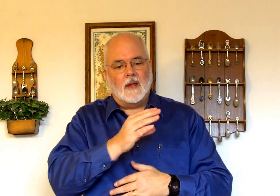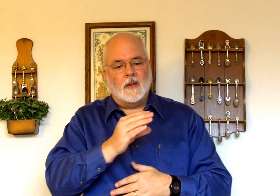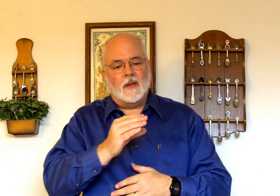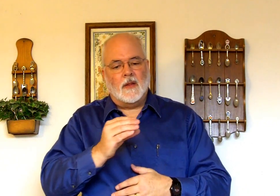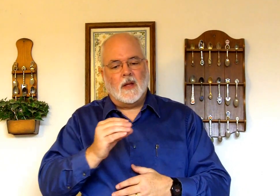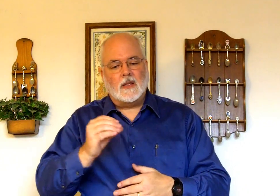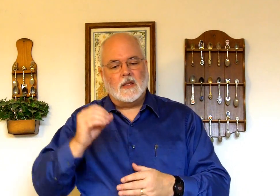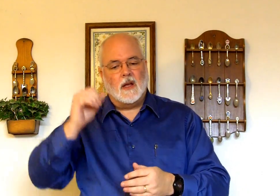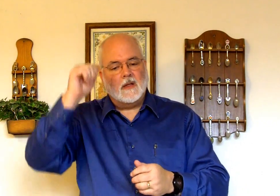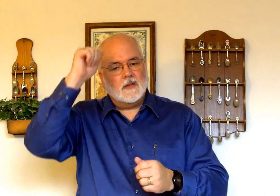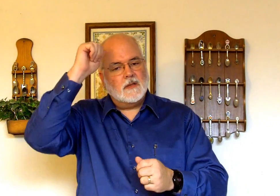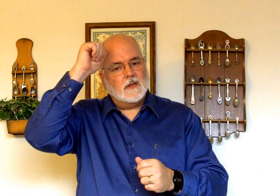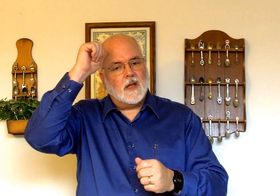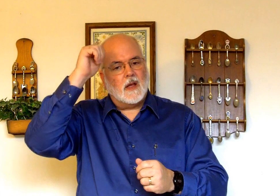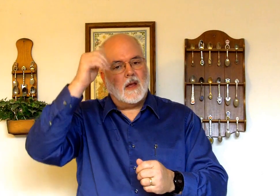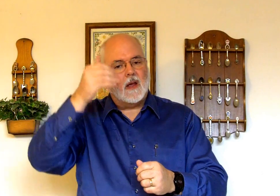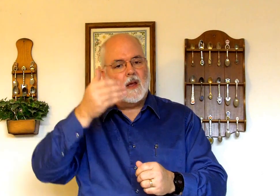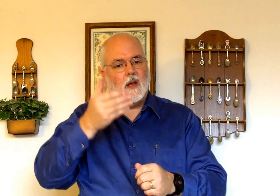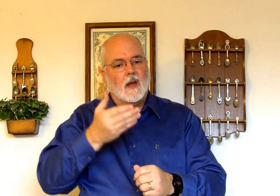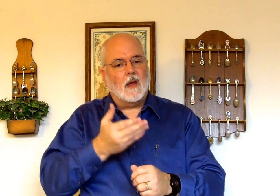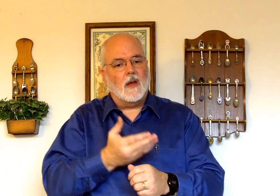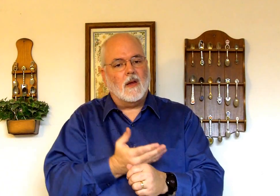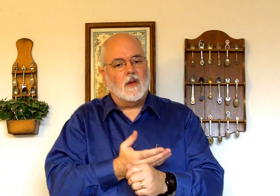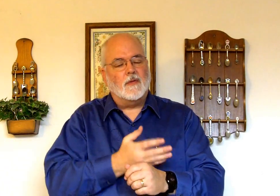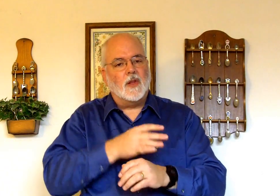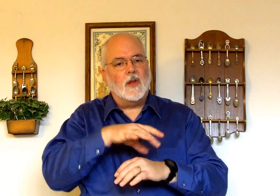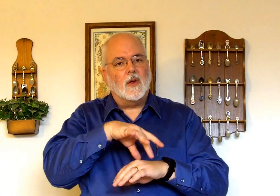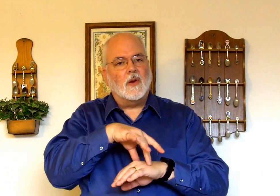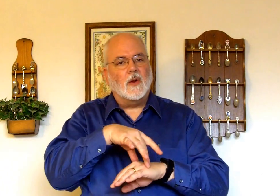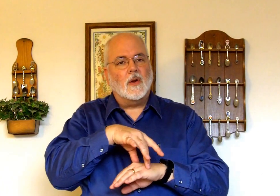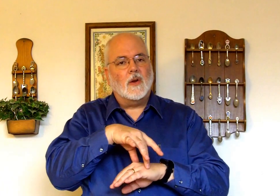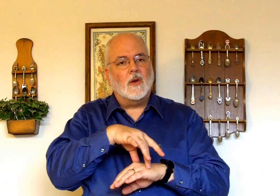and the sons of the